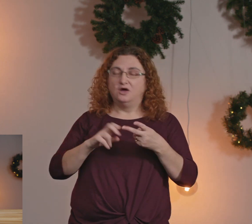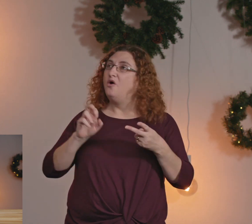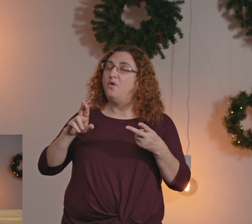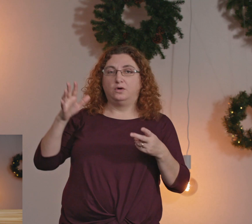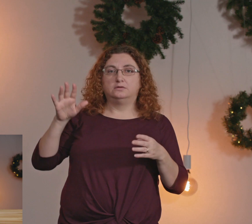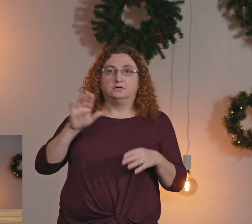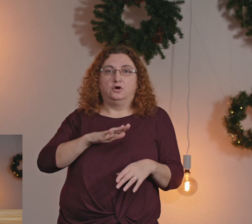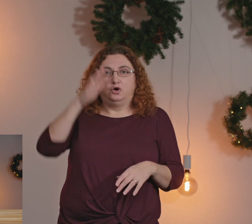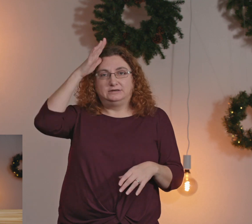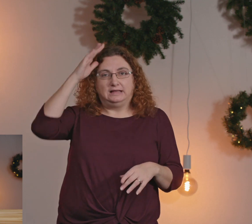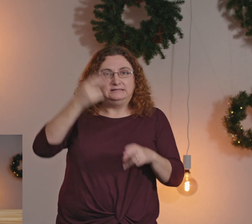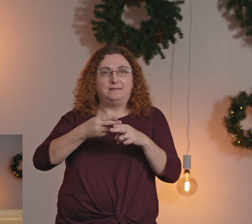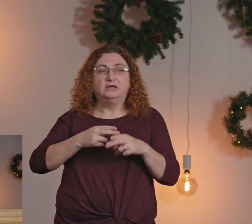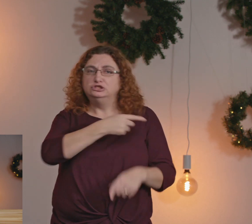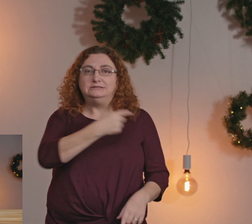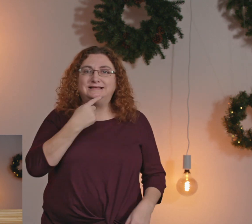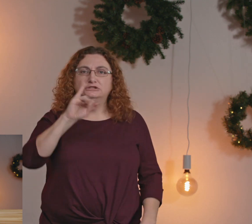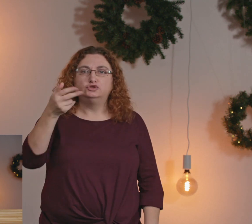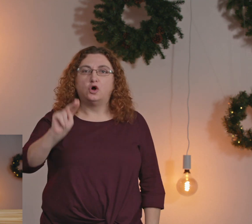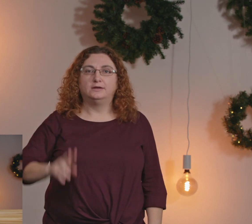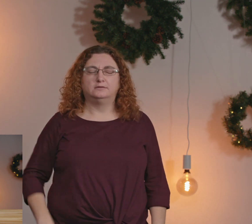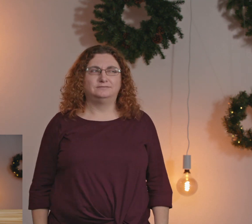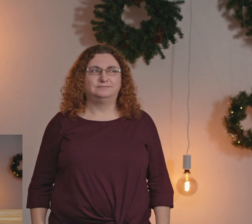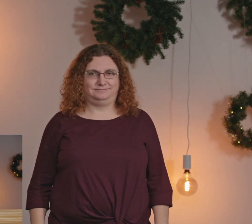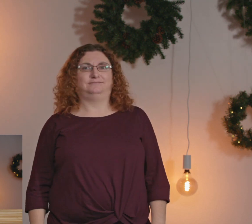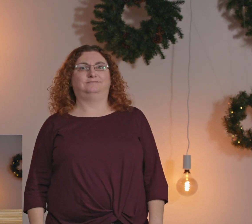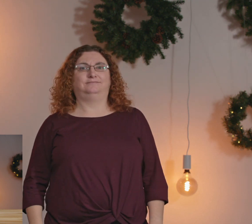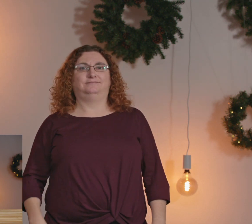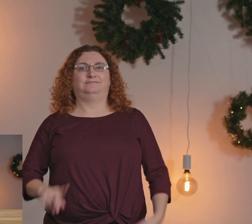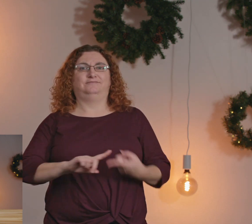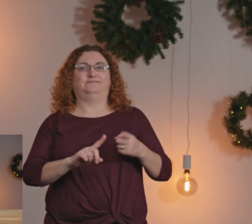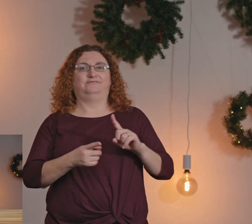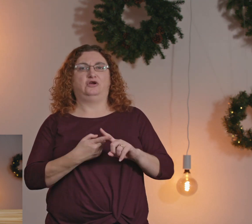is nowhere near the name of their family.